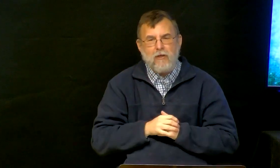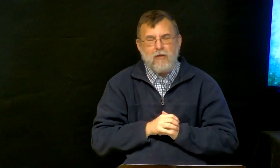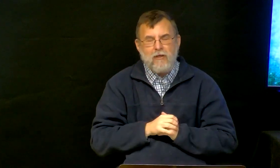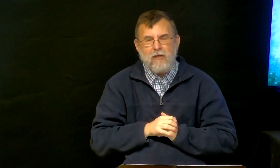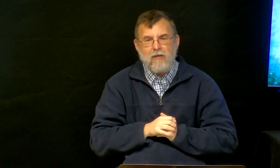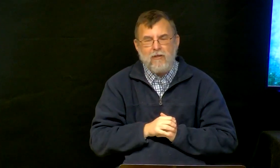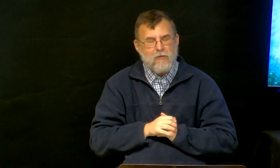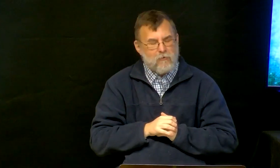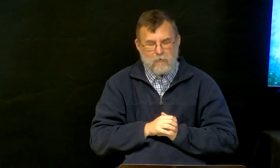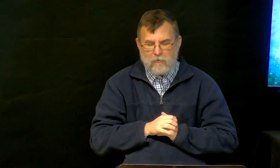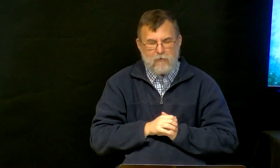2020.